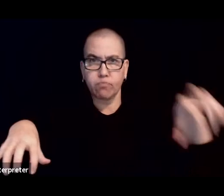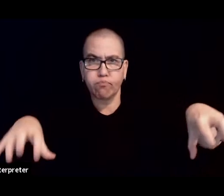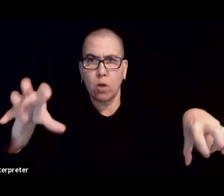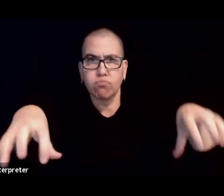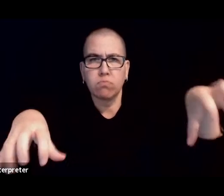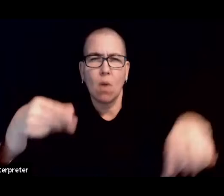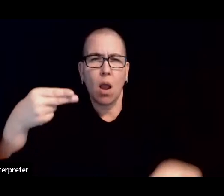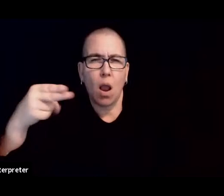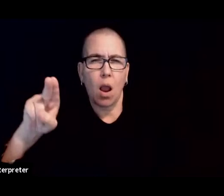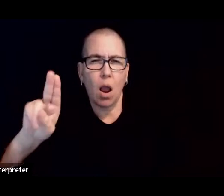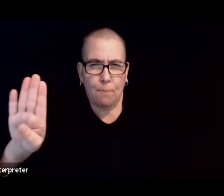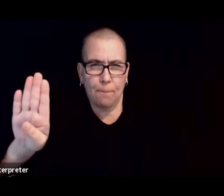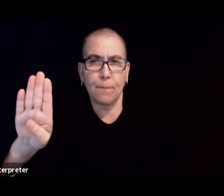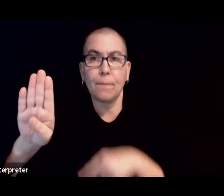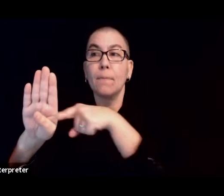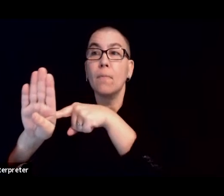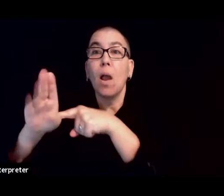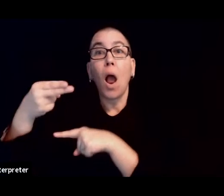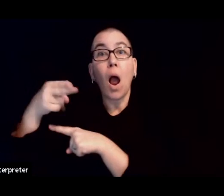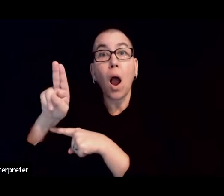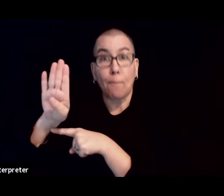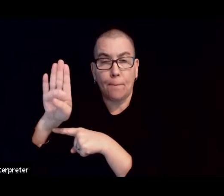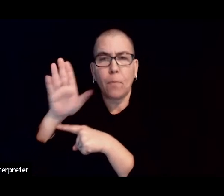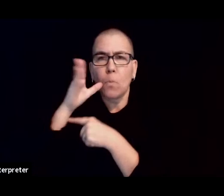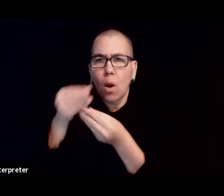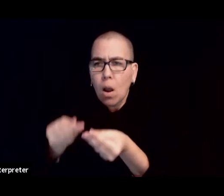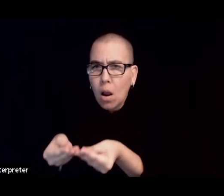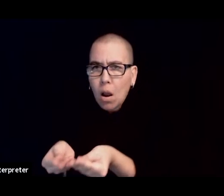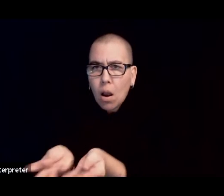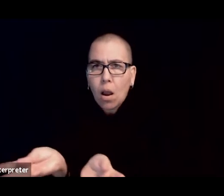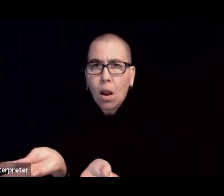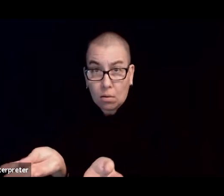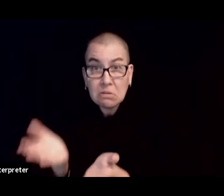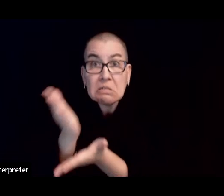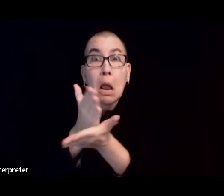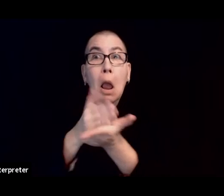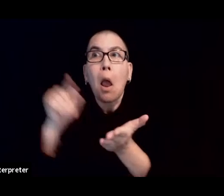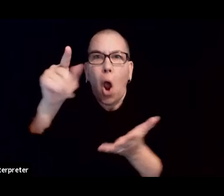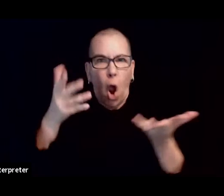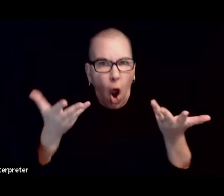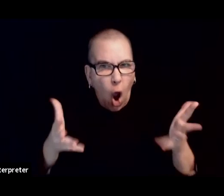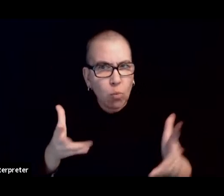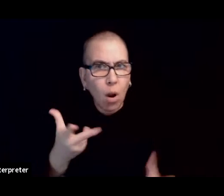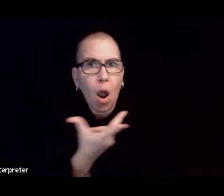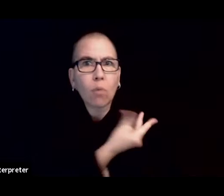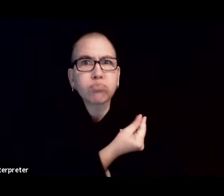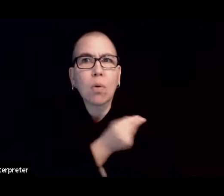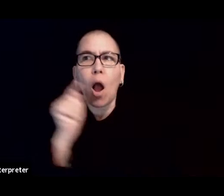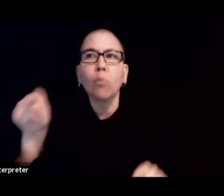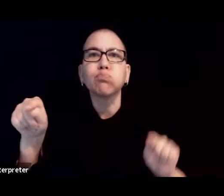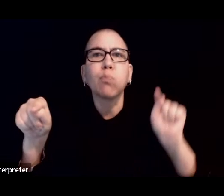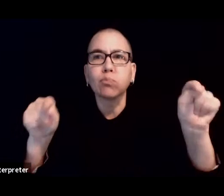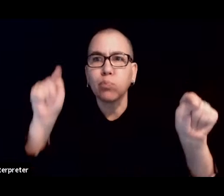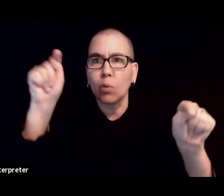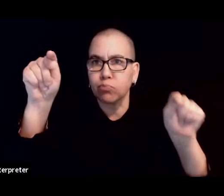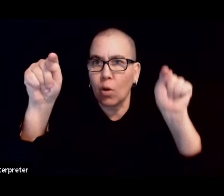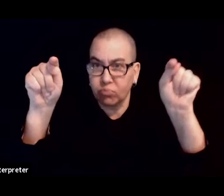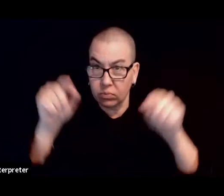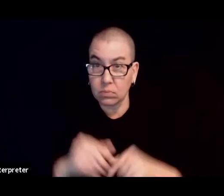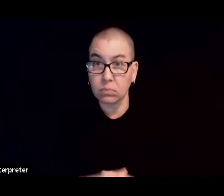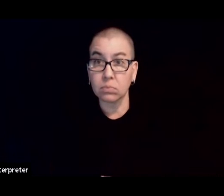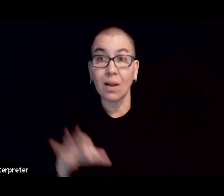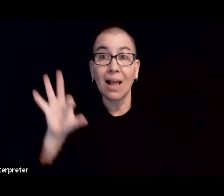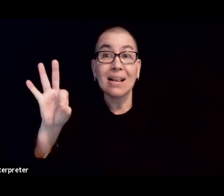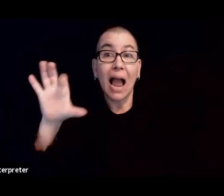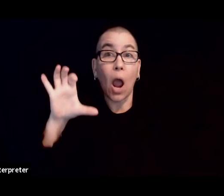already begun vaccinating, which is really exciting. As of today, we have heard that 947 healthcare workers